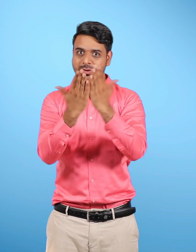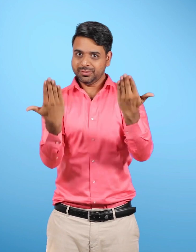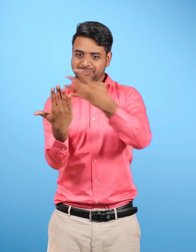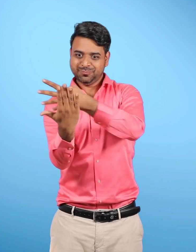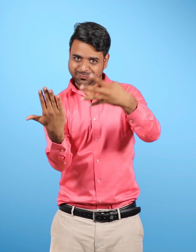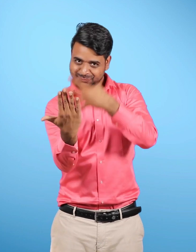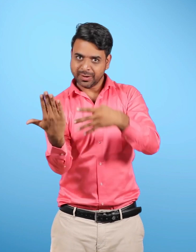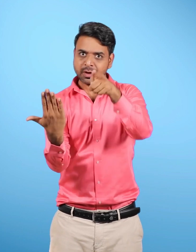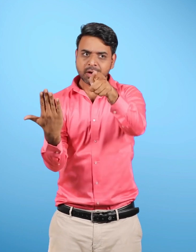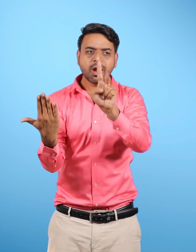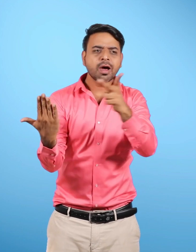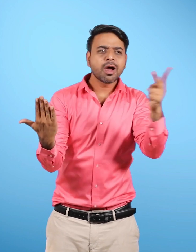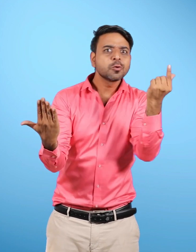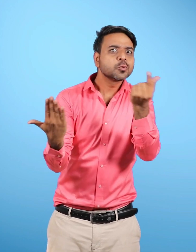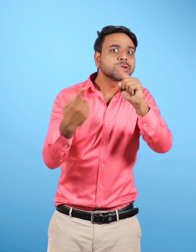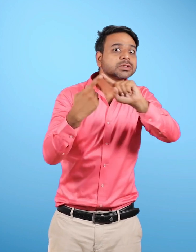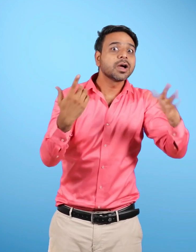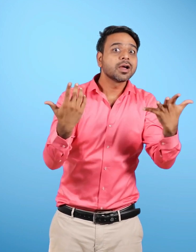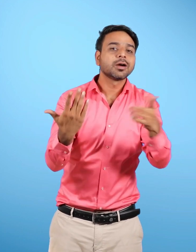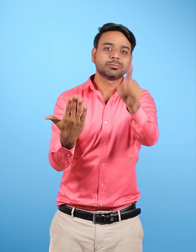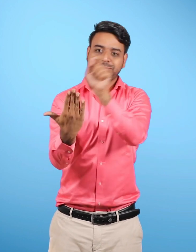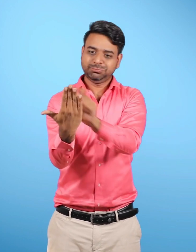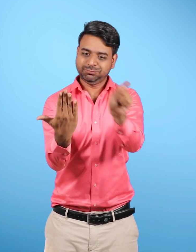List some of them in your notebook.